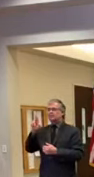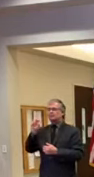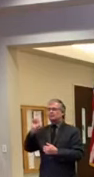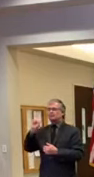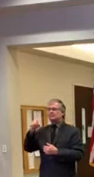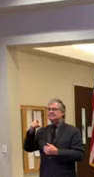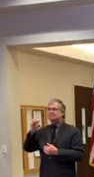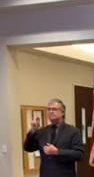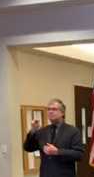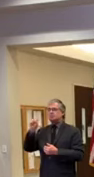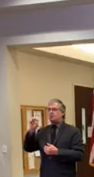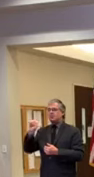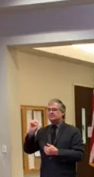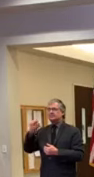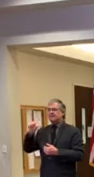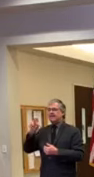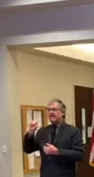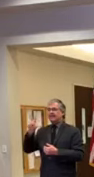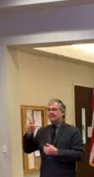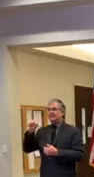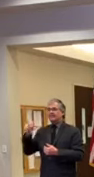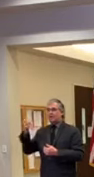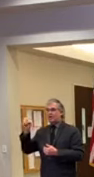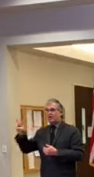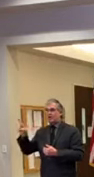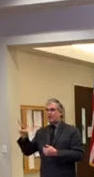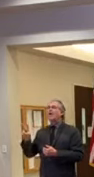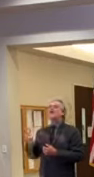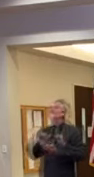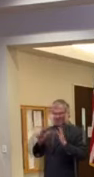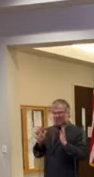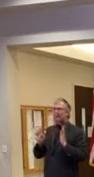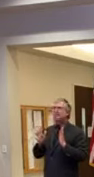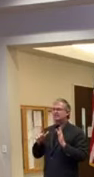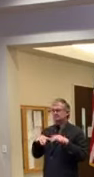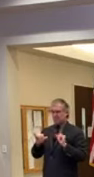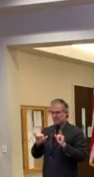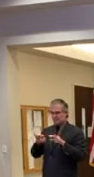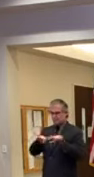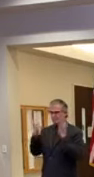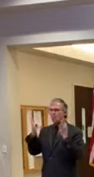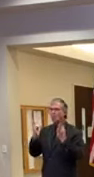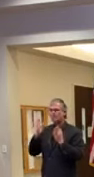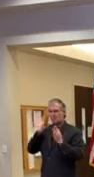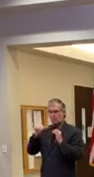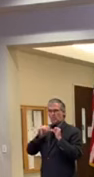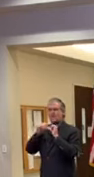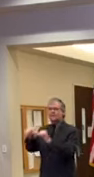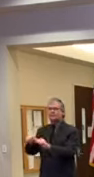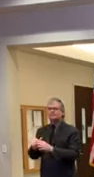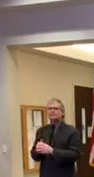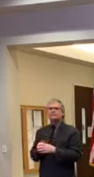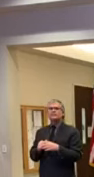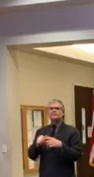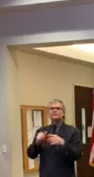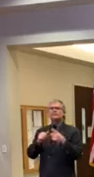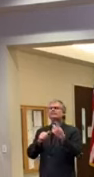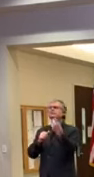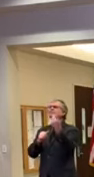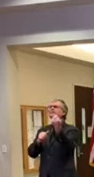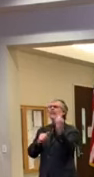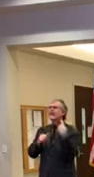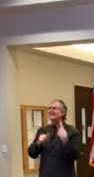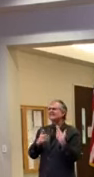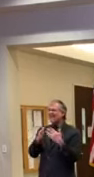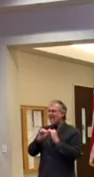nvhealthresponse.nv.gov. Thank you for joining us here this evening. I take a few questions. Governor, how do you enforce this? How do you keep people from leaving